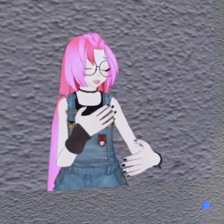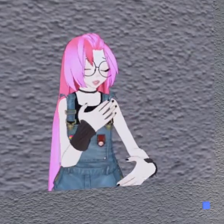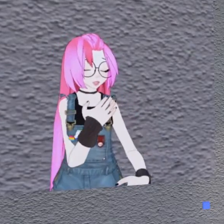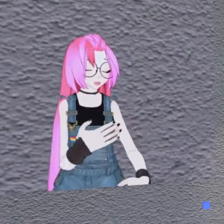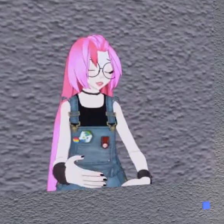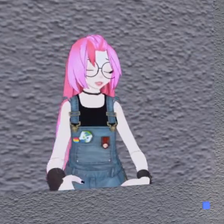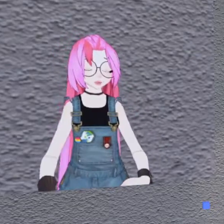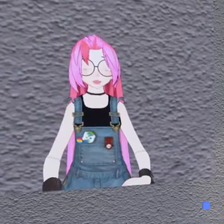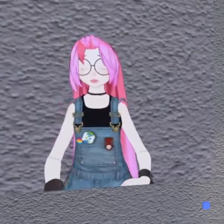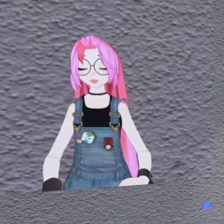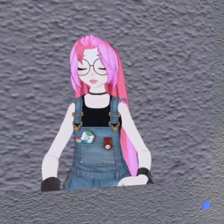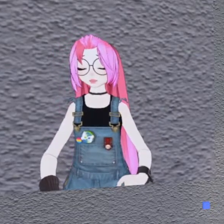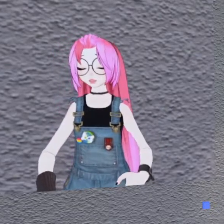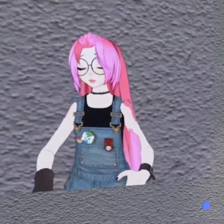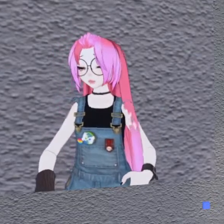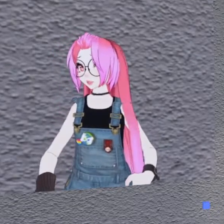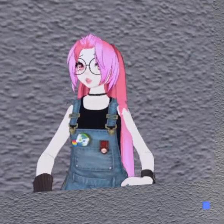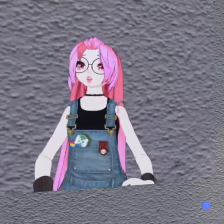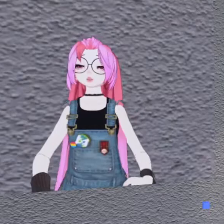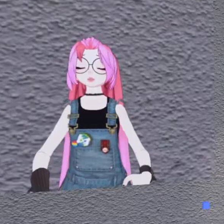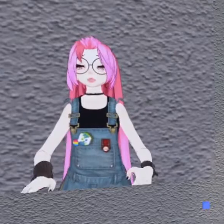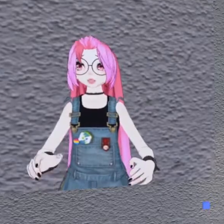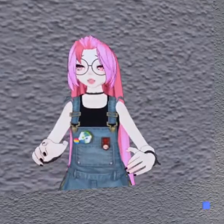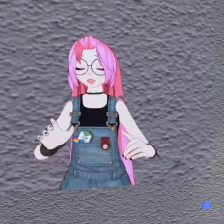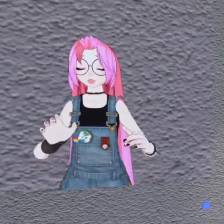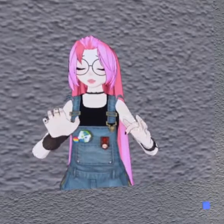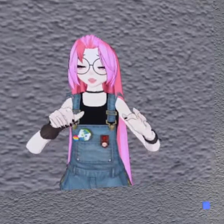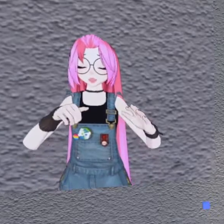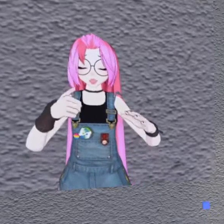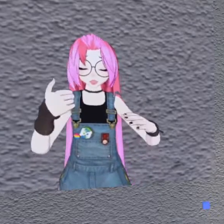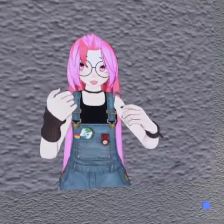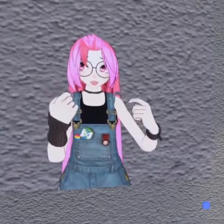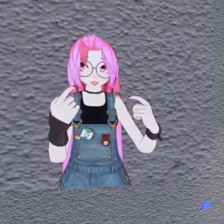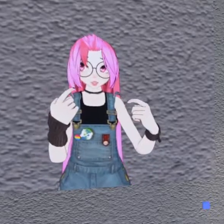you, I guess. Let's see. Any other questions?